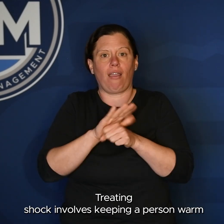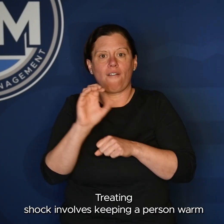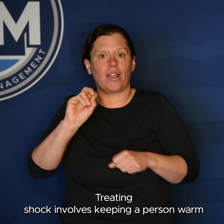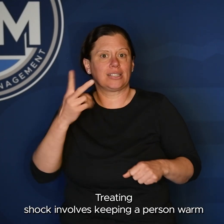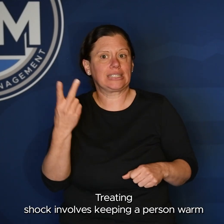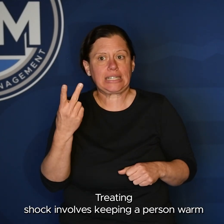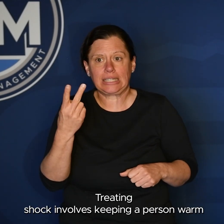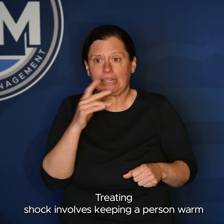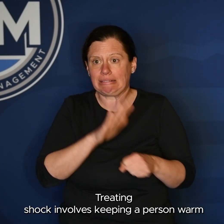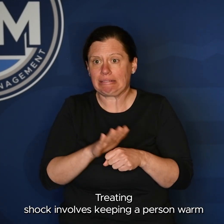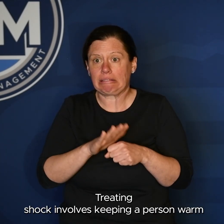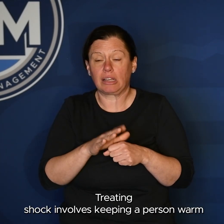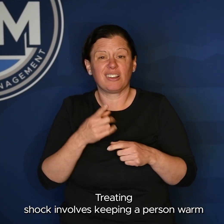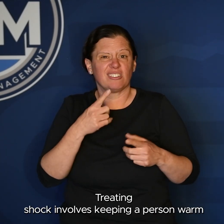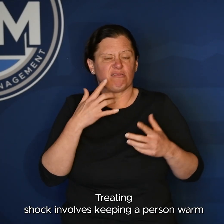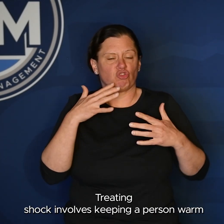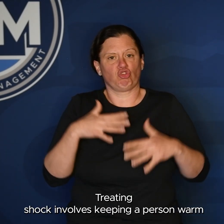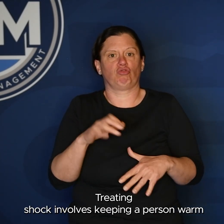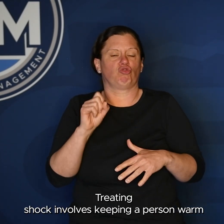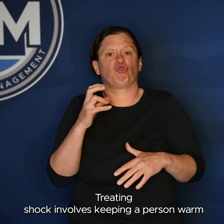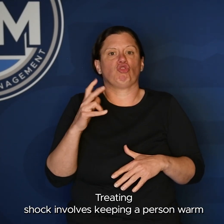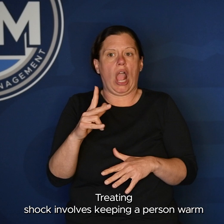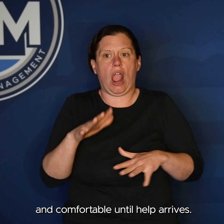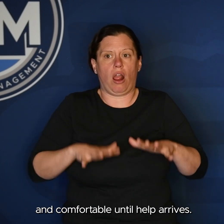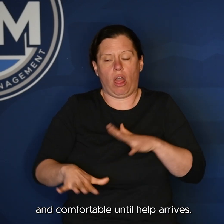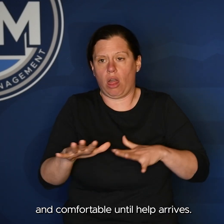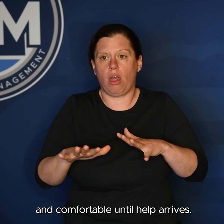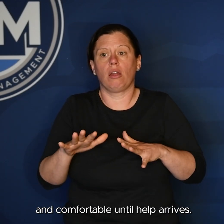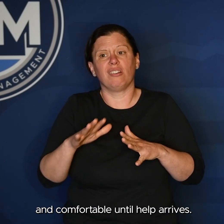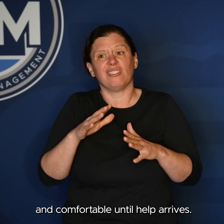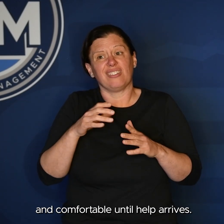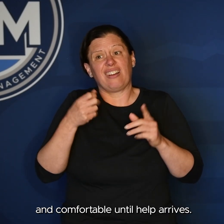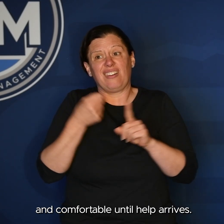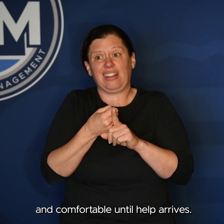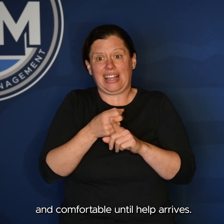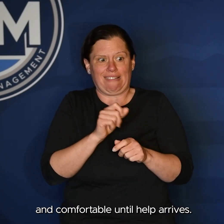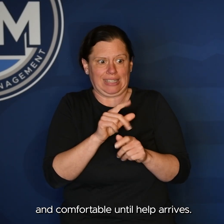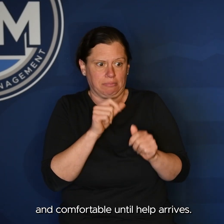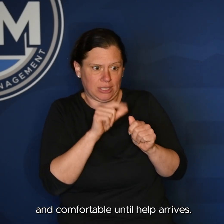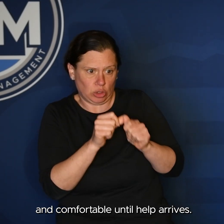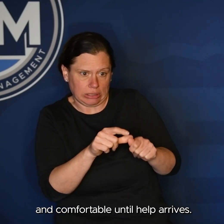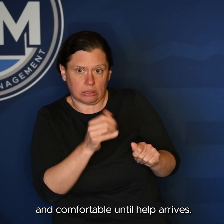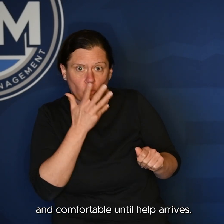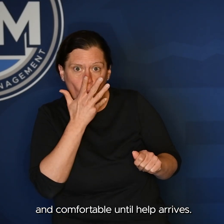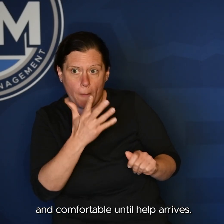Treating shock involves keeping a person warm and comfortable until help arrives